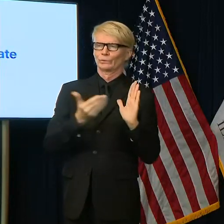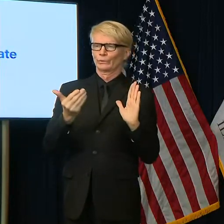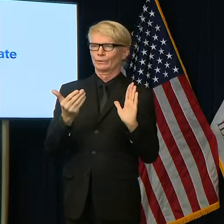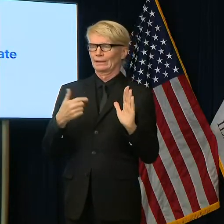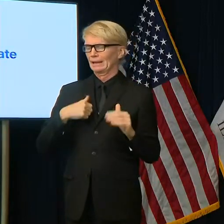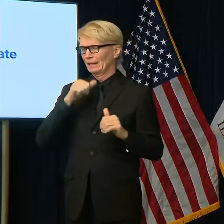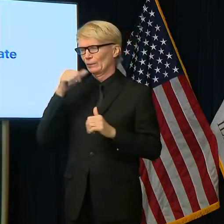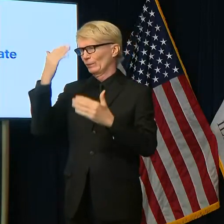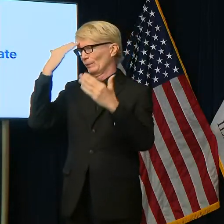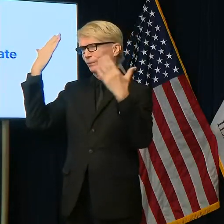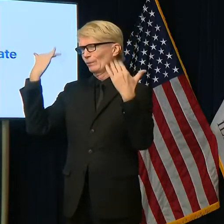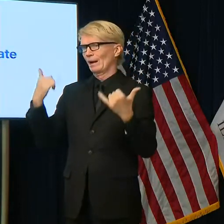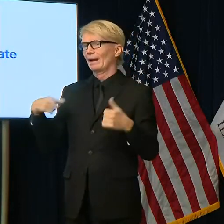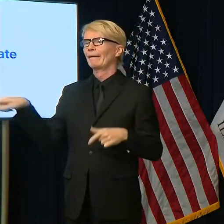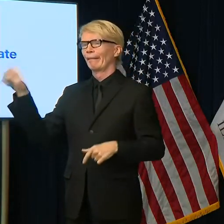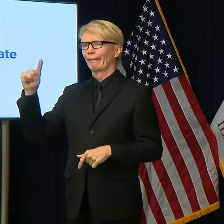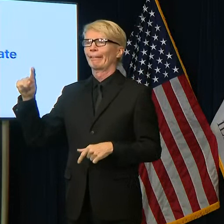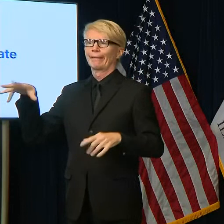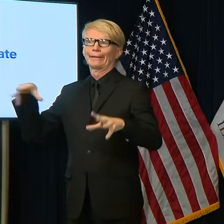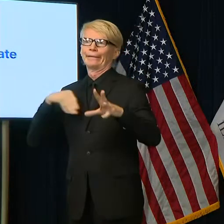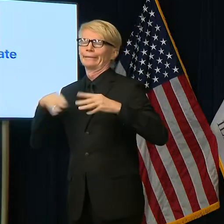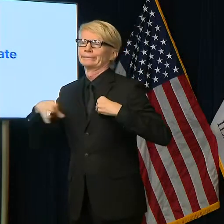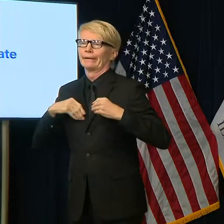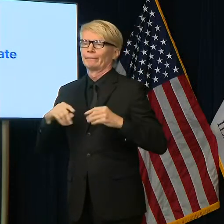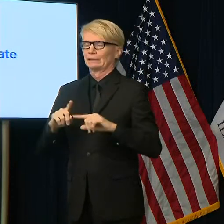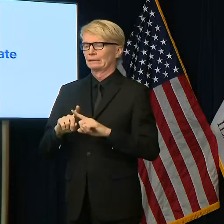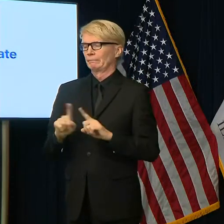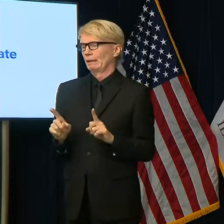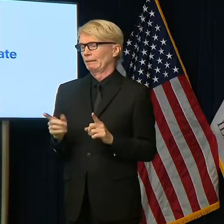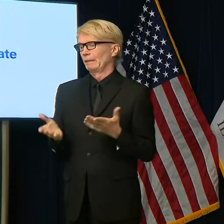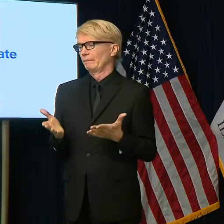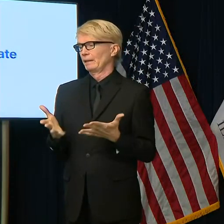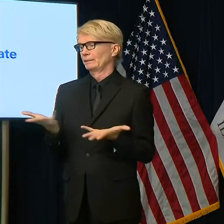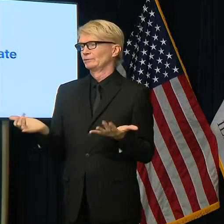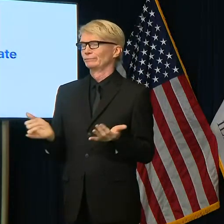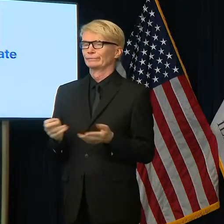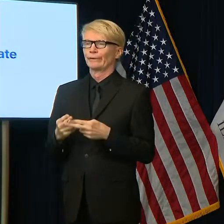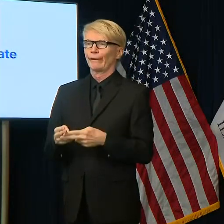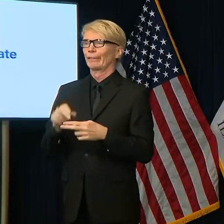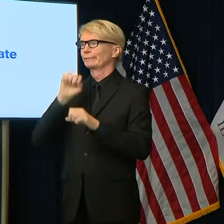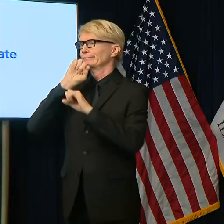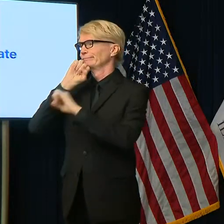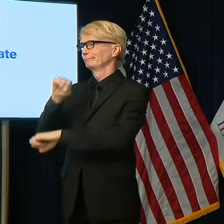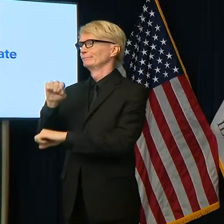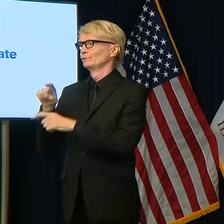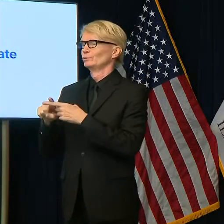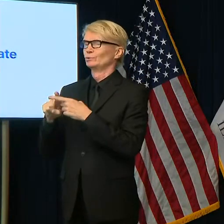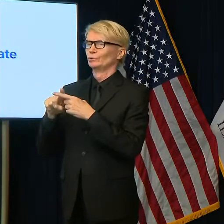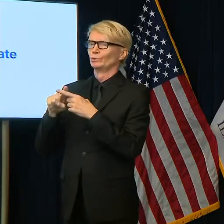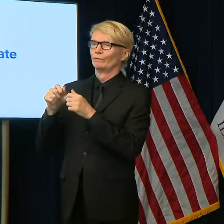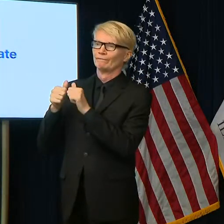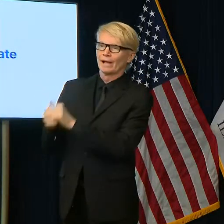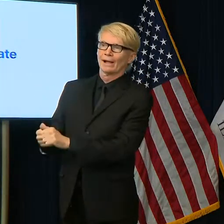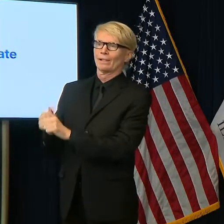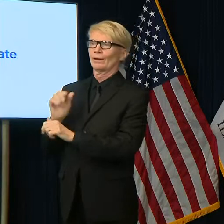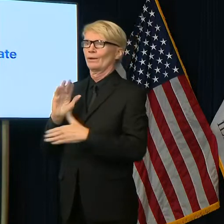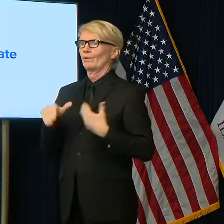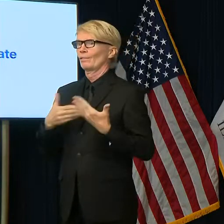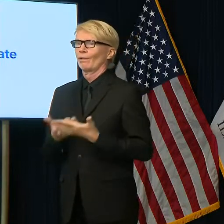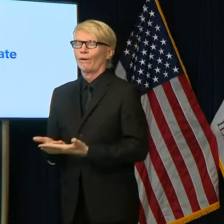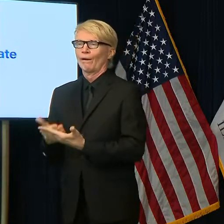don't know why they would sign on, except for apparently undying commitment and